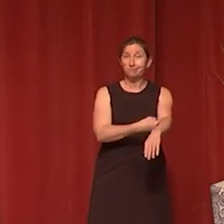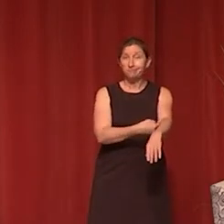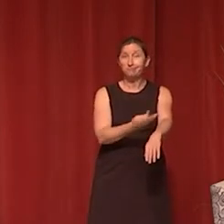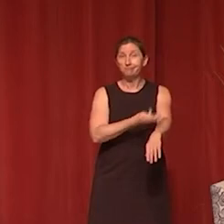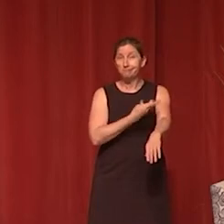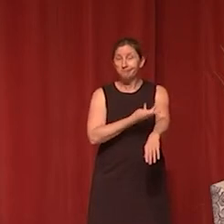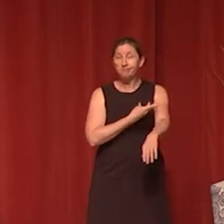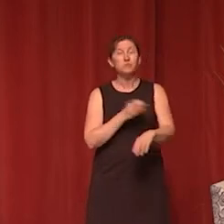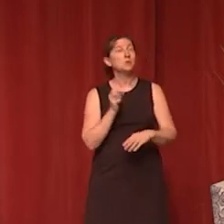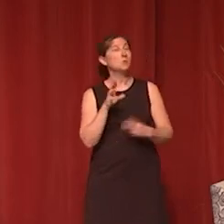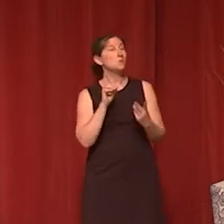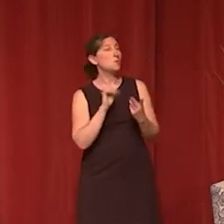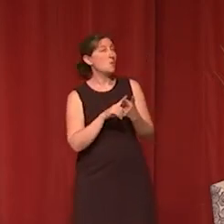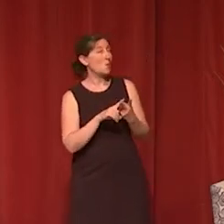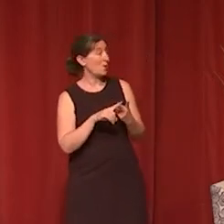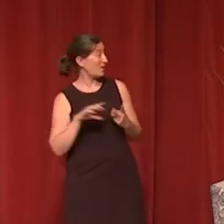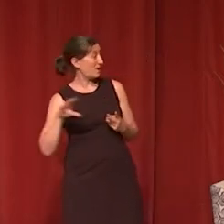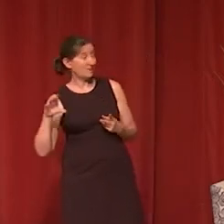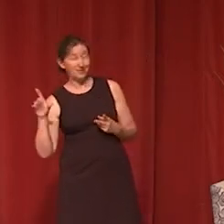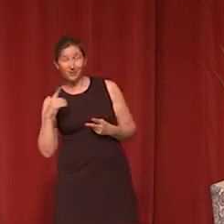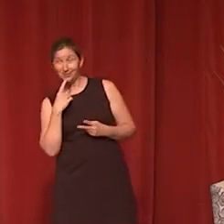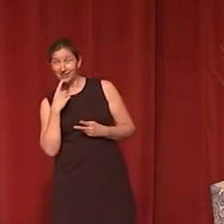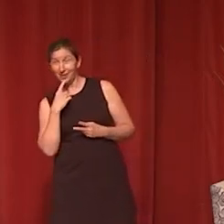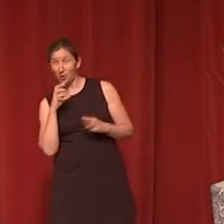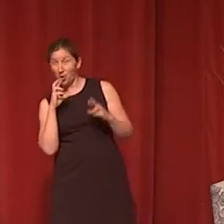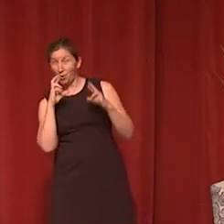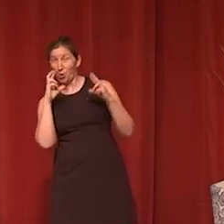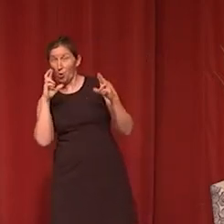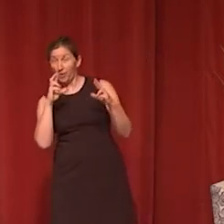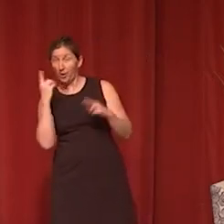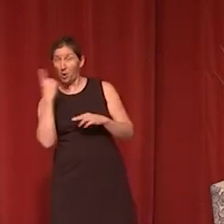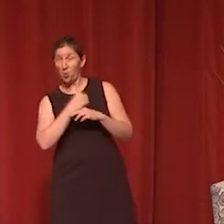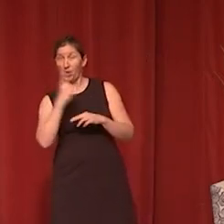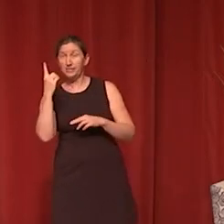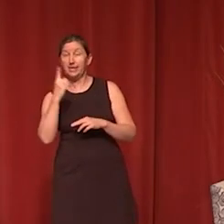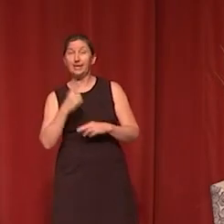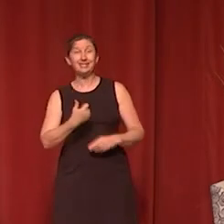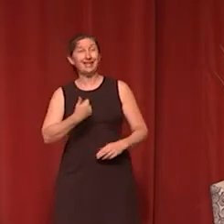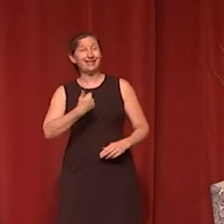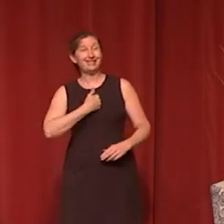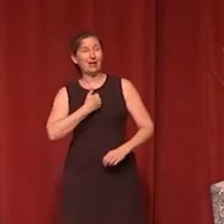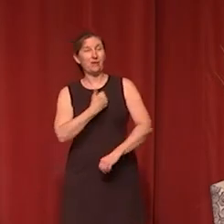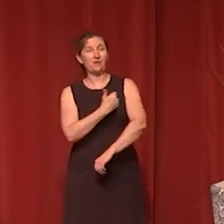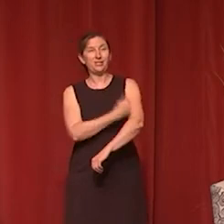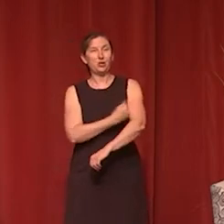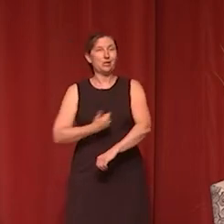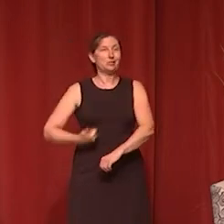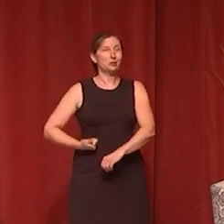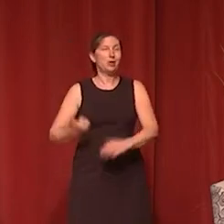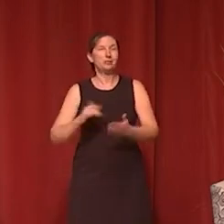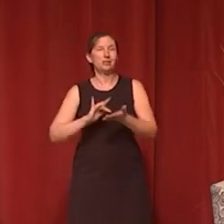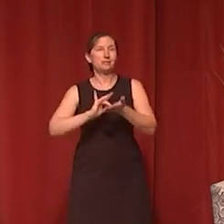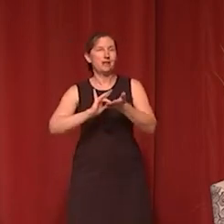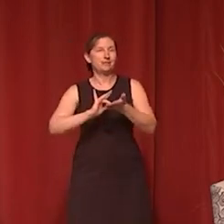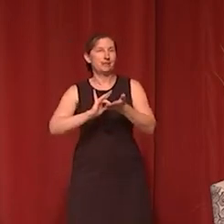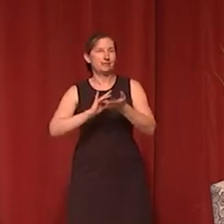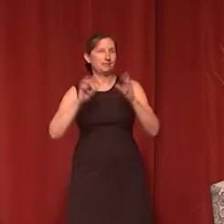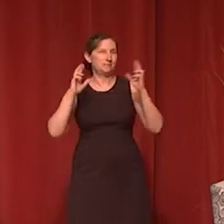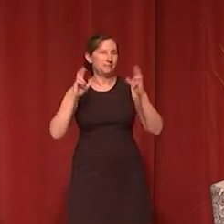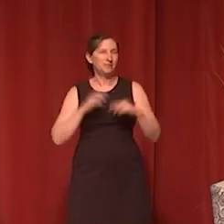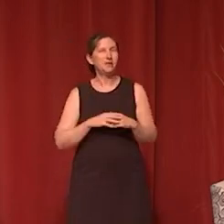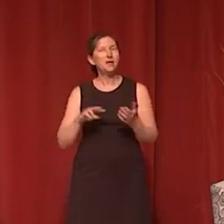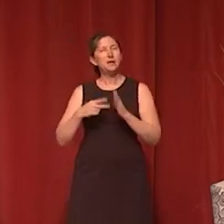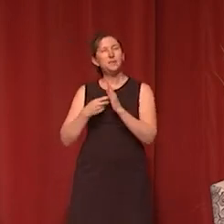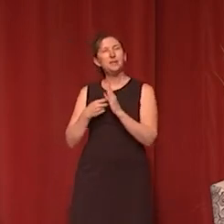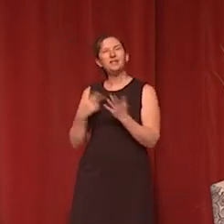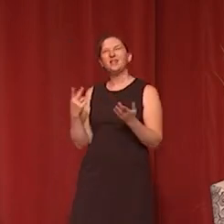Carlson was describing, where we want to go, which are take-home self-injectable medications as well. So they are moving out of that traditional, you know, oral and